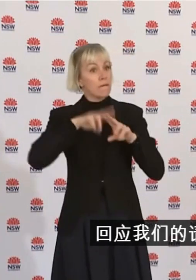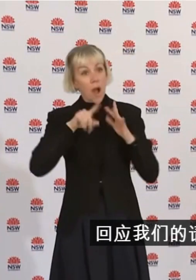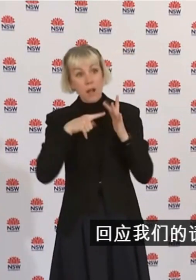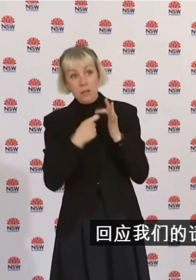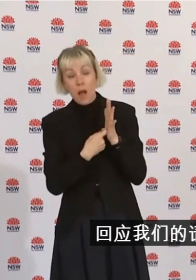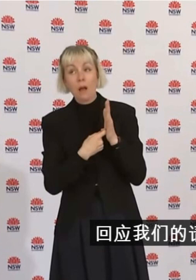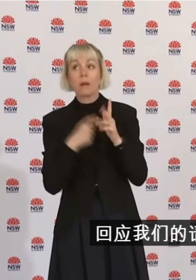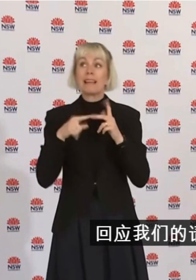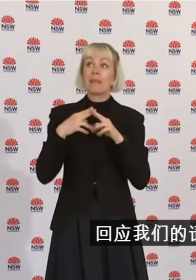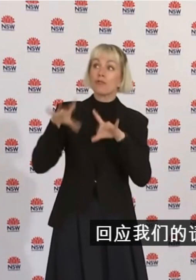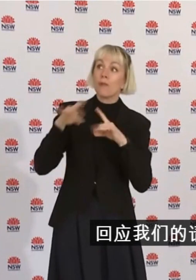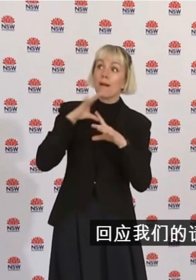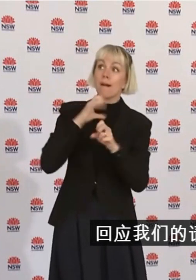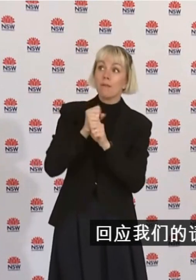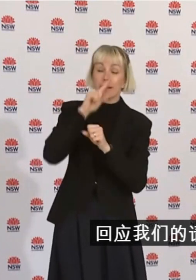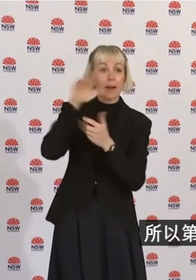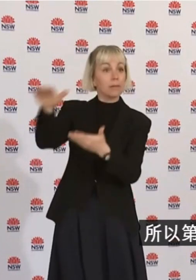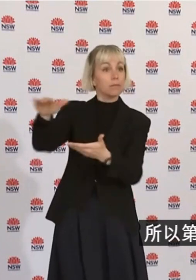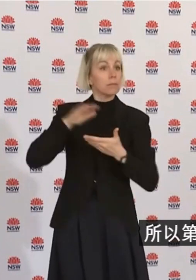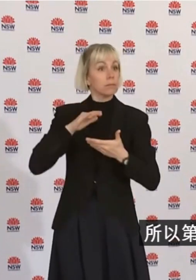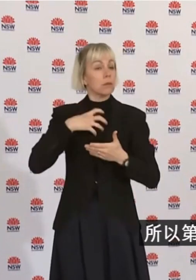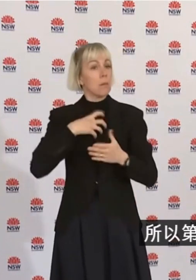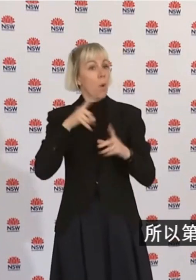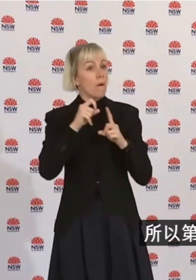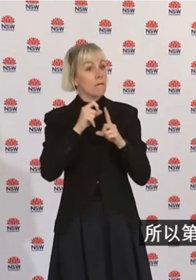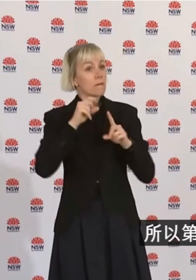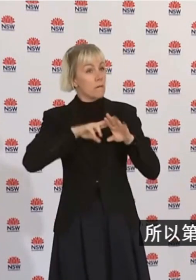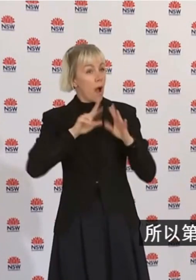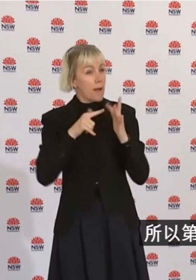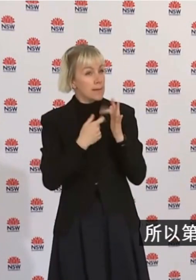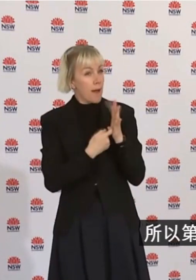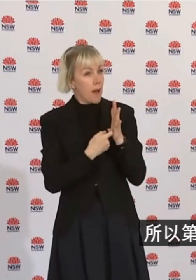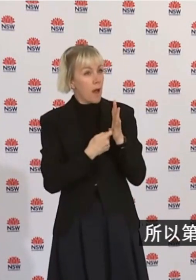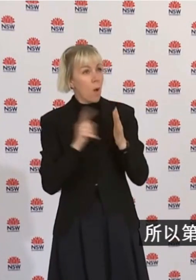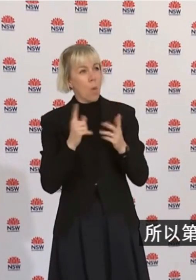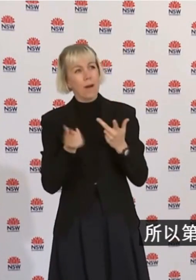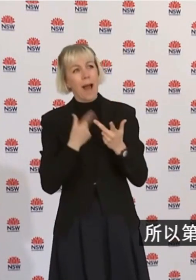request, then how else can we do it? And so